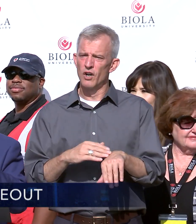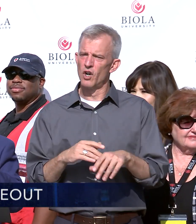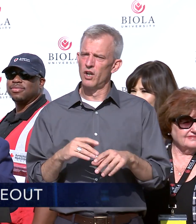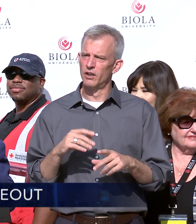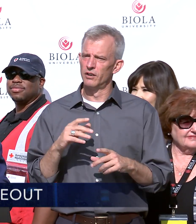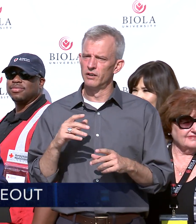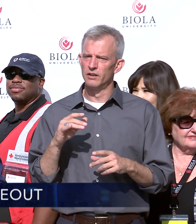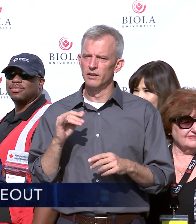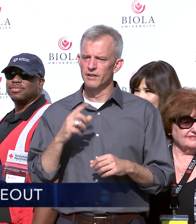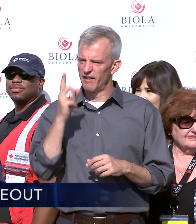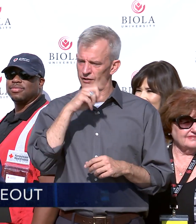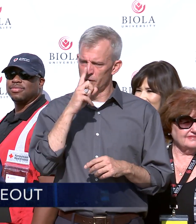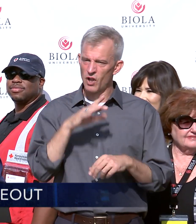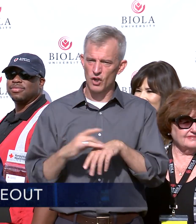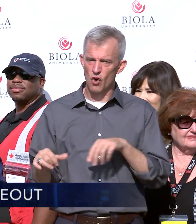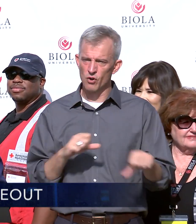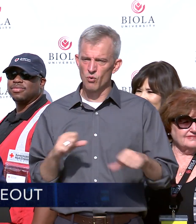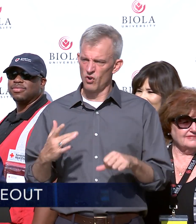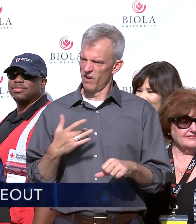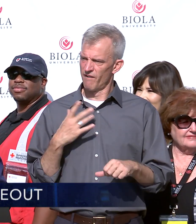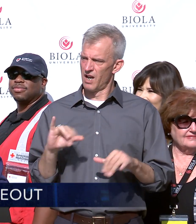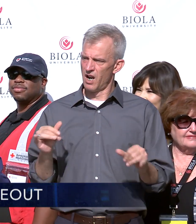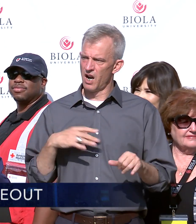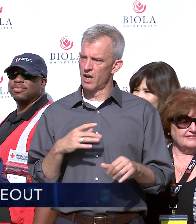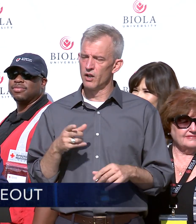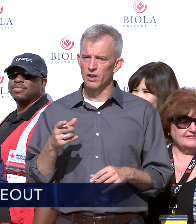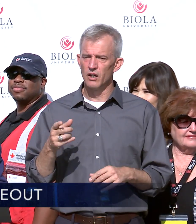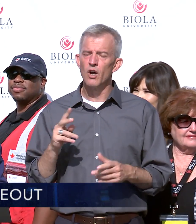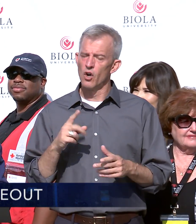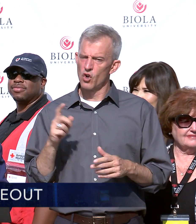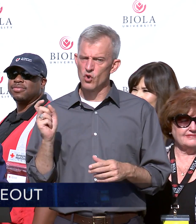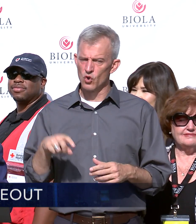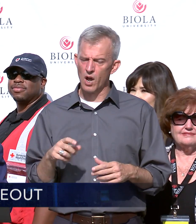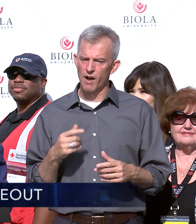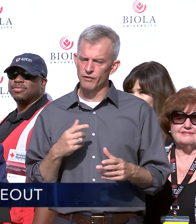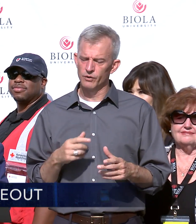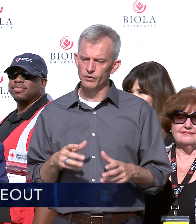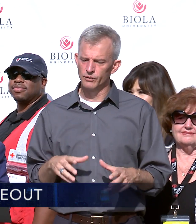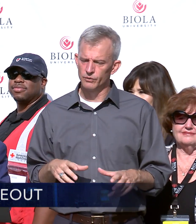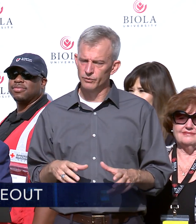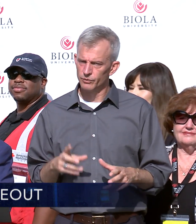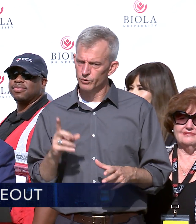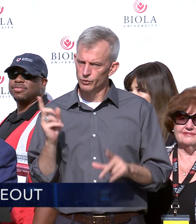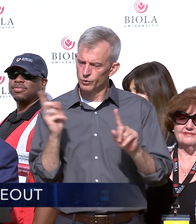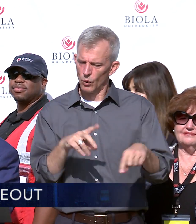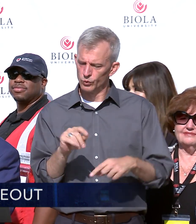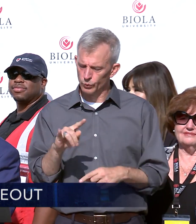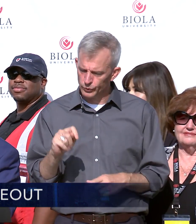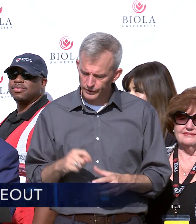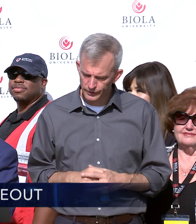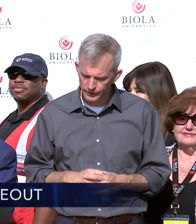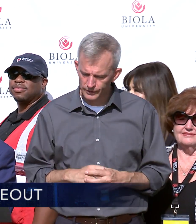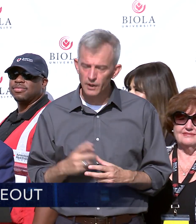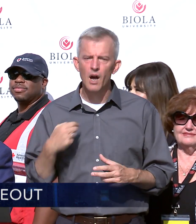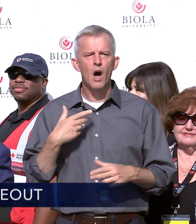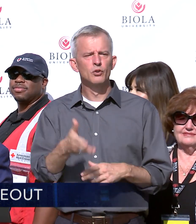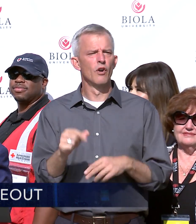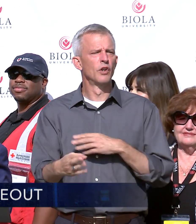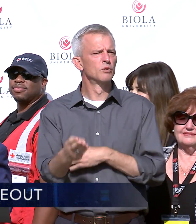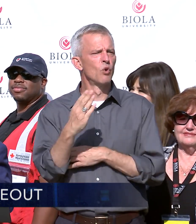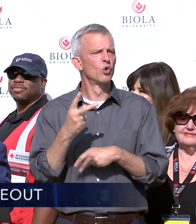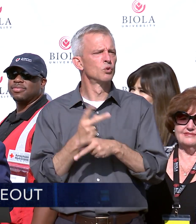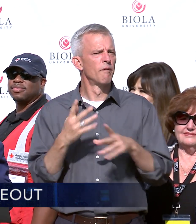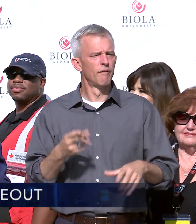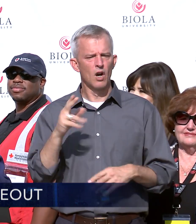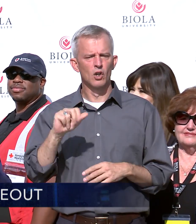simulate exactly what it feels like with a large earthquake, you've got to take a minute out. I was there this morning, supervisor and the chief and